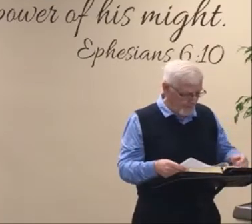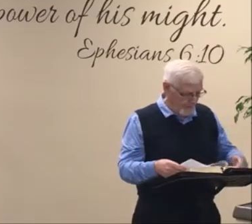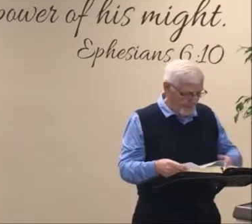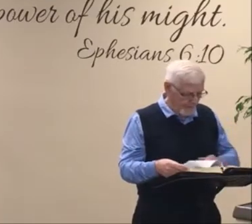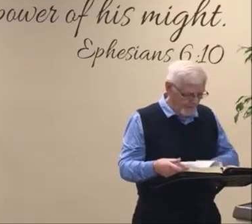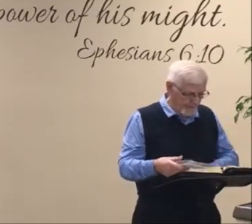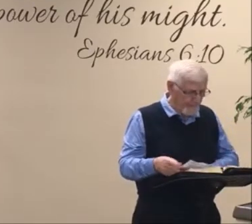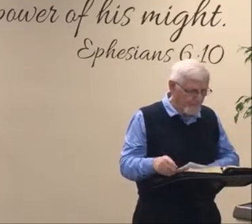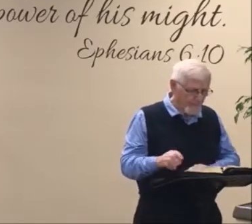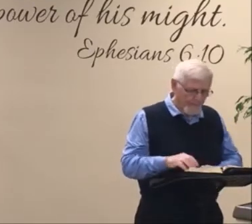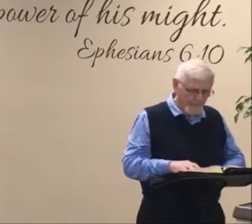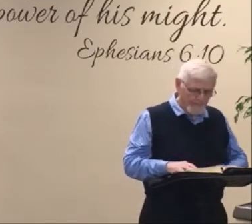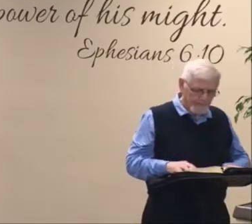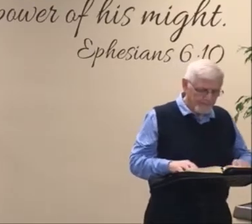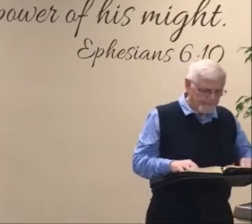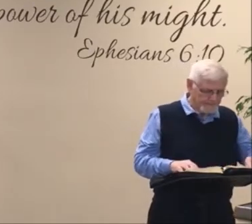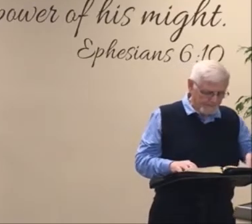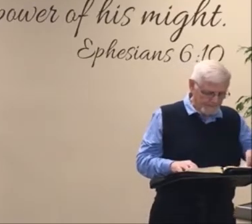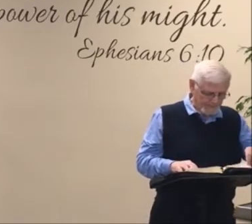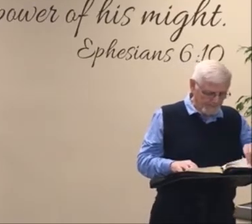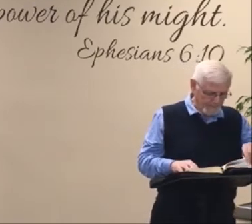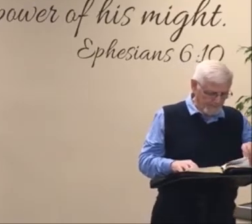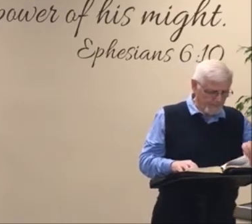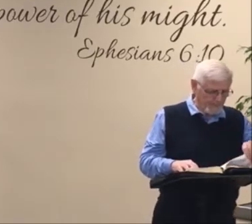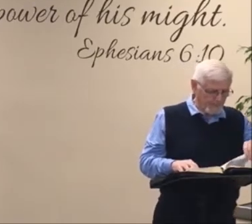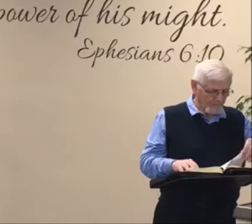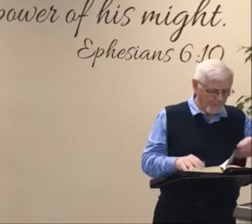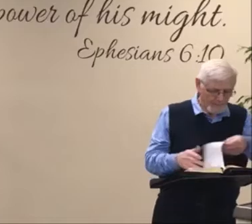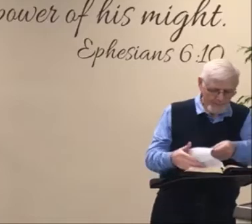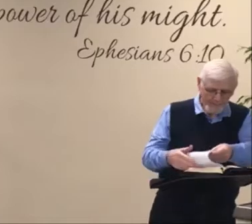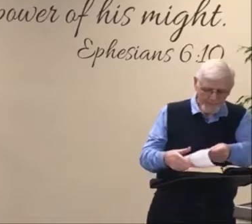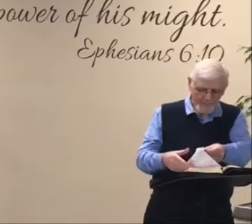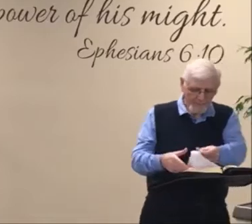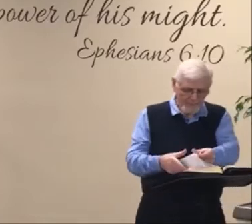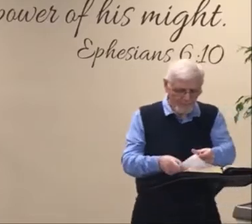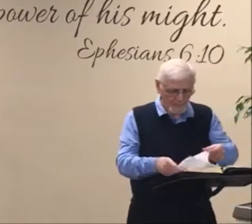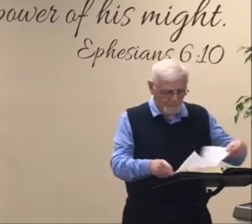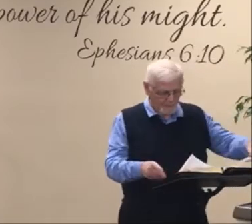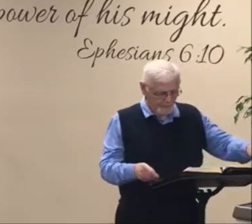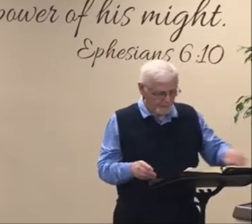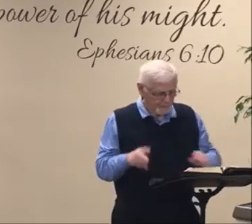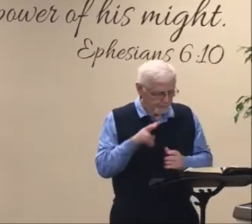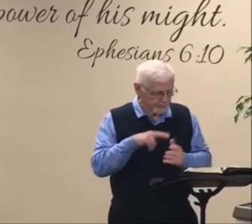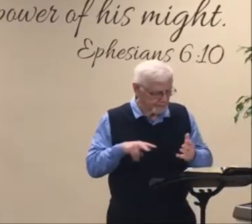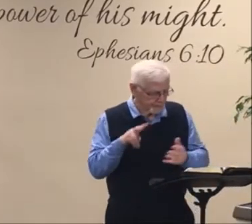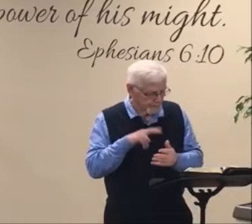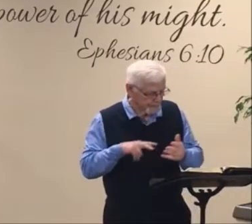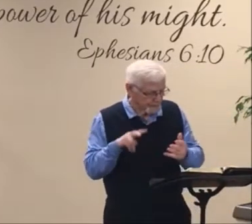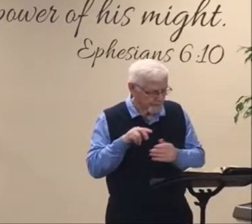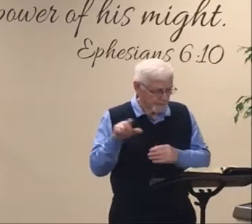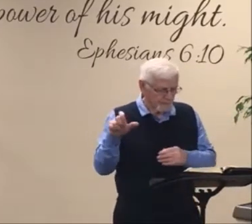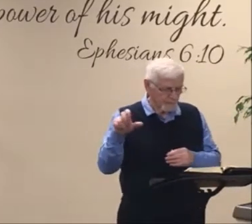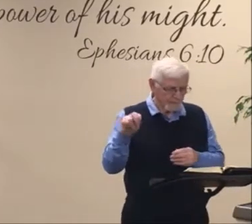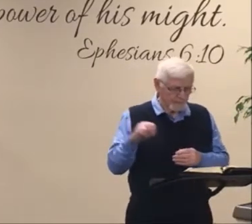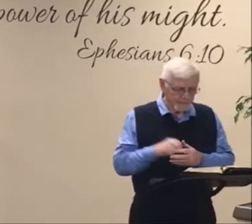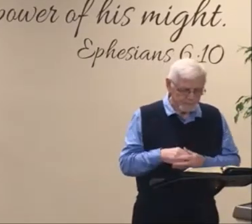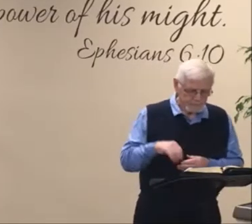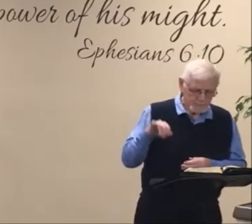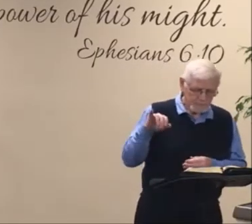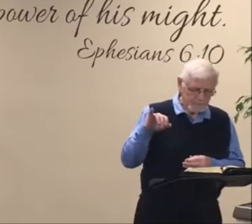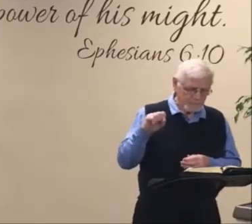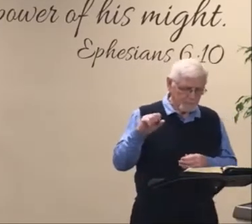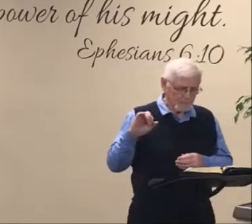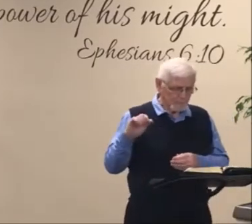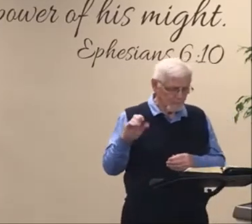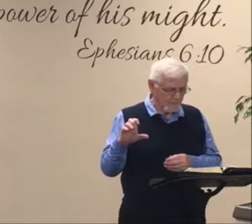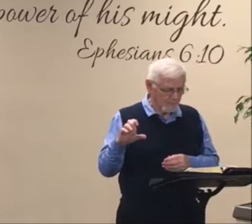of Abraham, then the life of Isaac a little bit. We talked about him. Spent a good deal amount of time with Esau last week, and Esau,